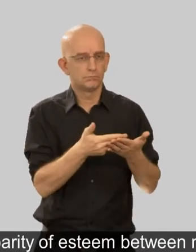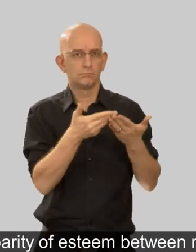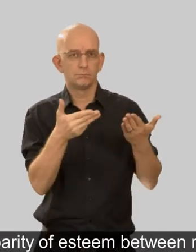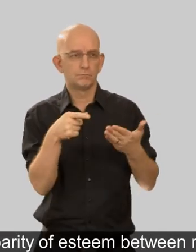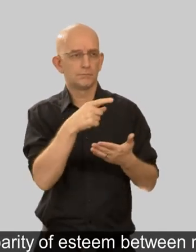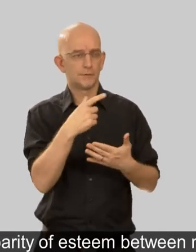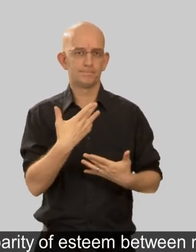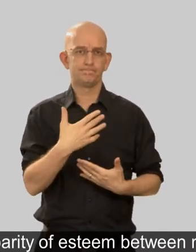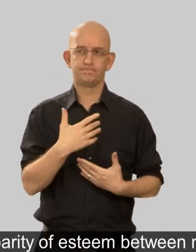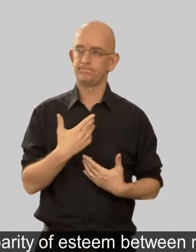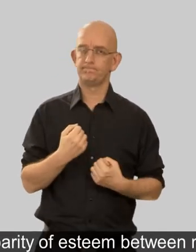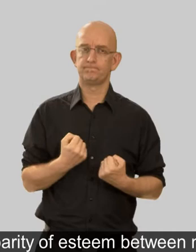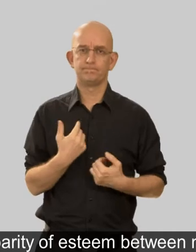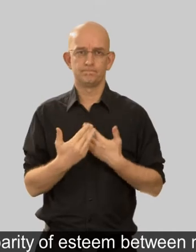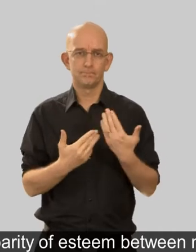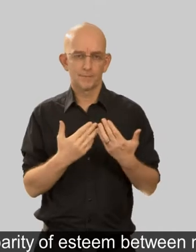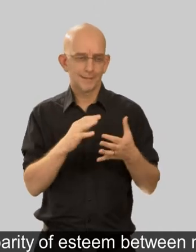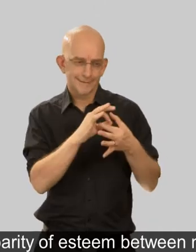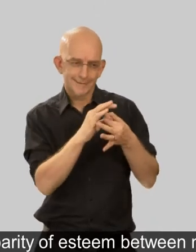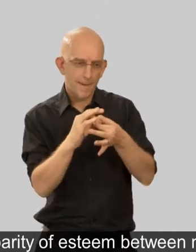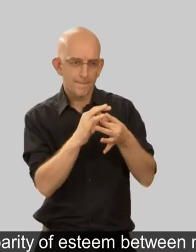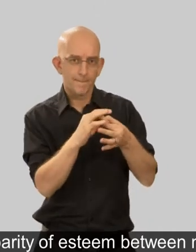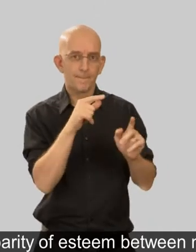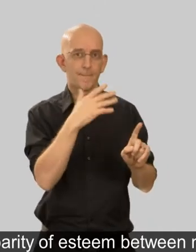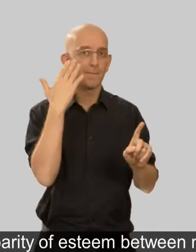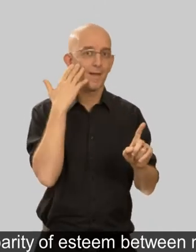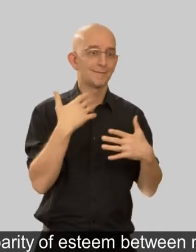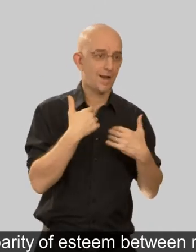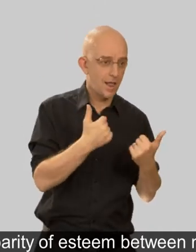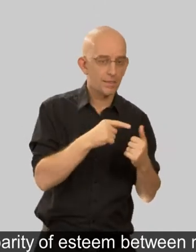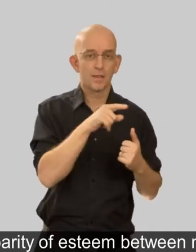giving parity of esteem between mental and physical health conditions,